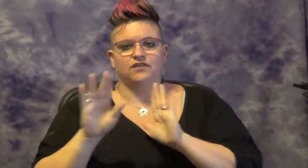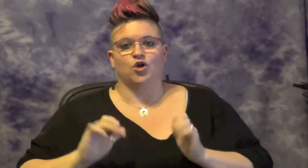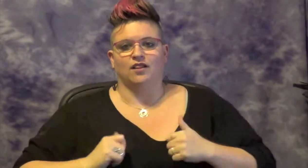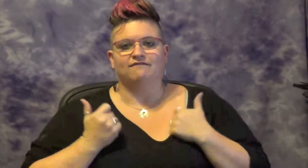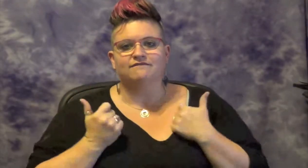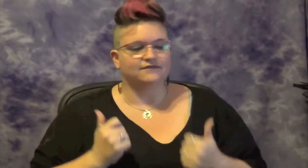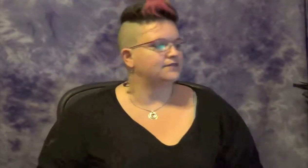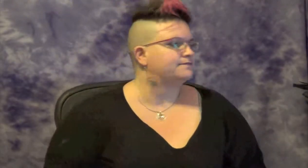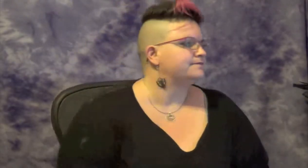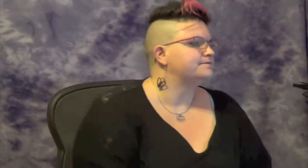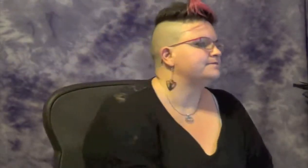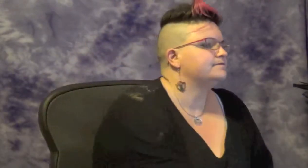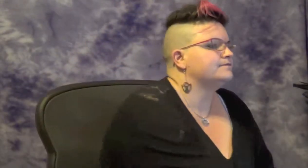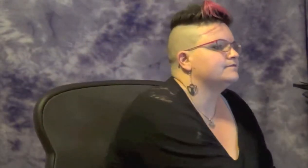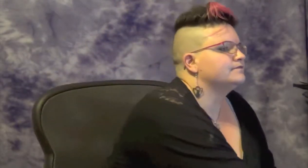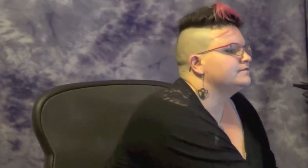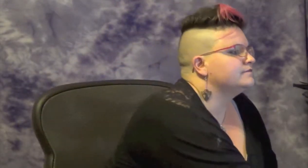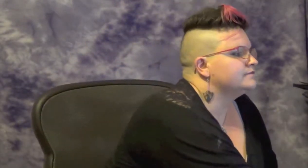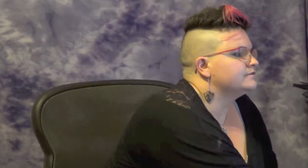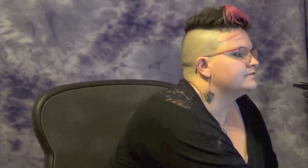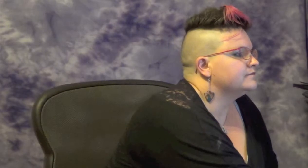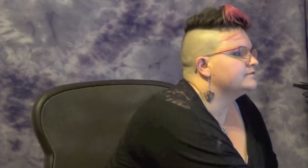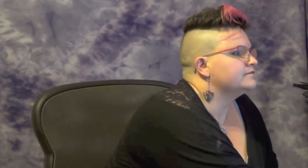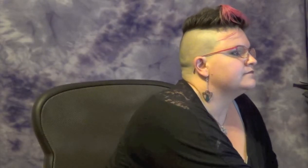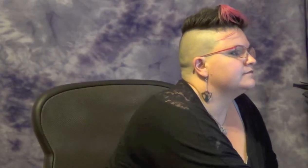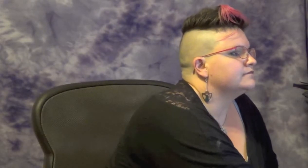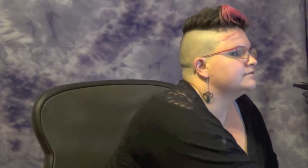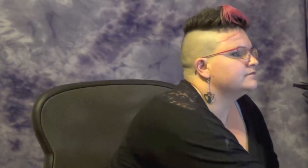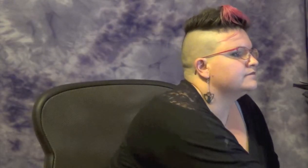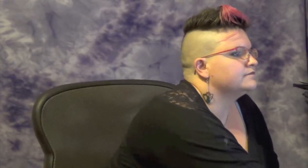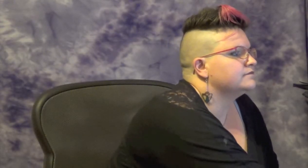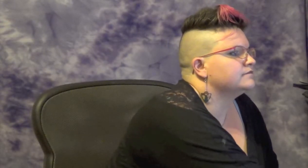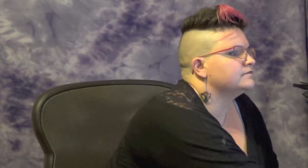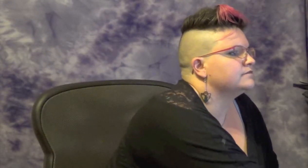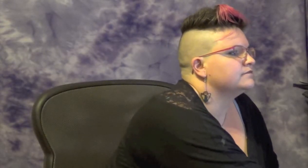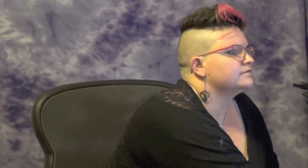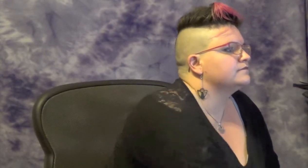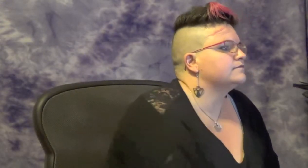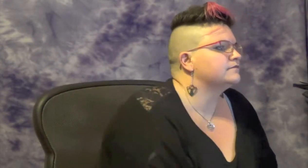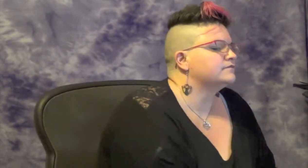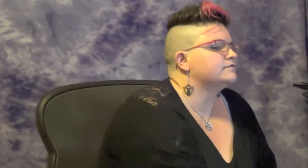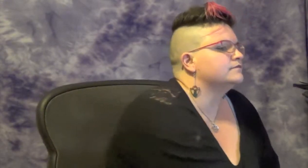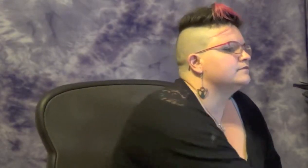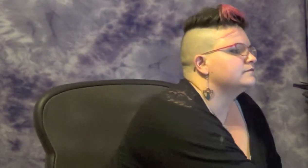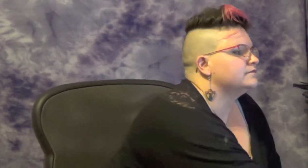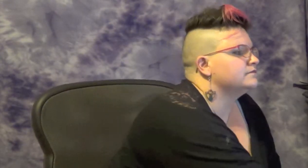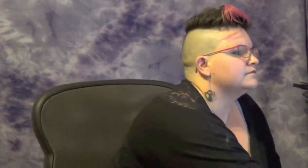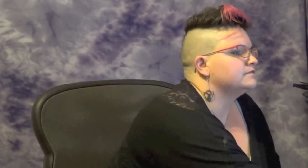things and they've been surrounded by negativity most of their life, so they don't know how to get away from it.